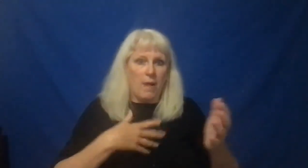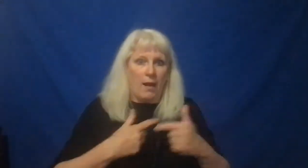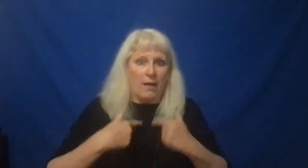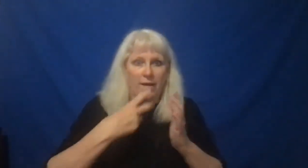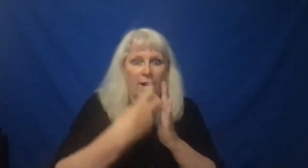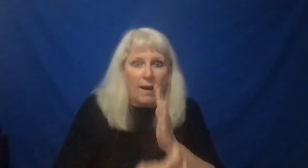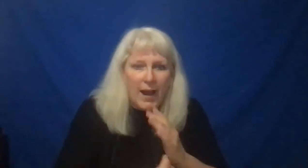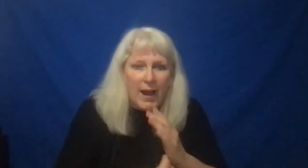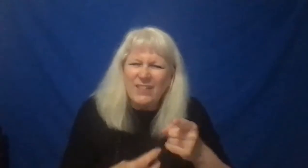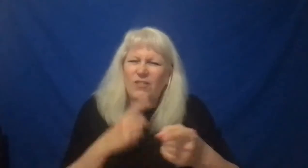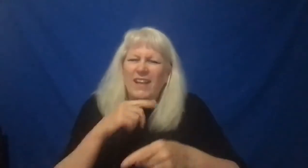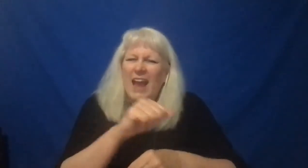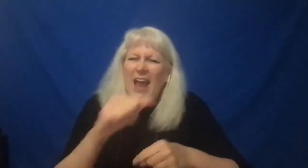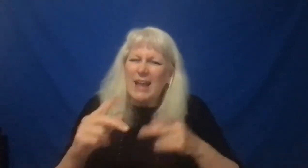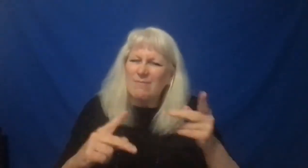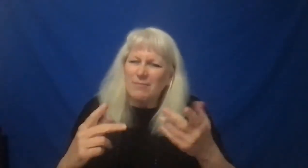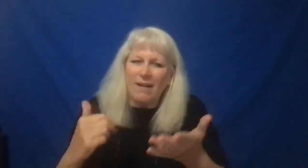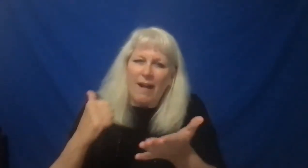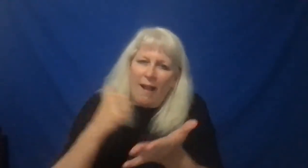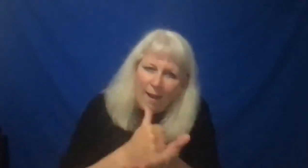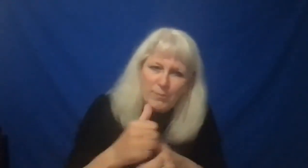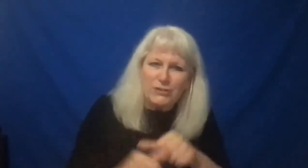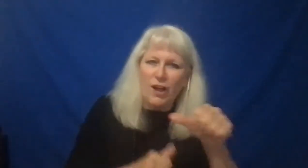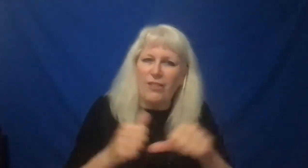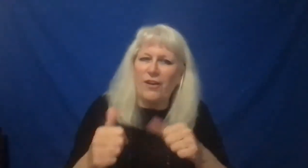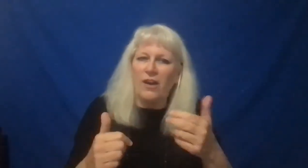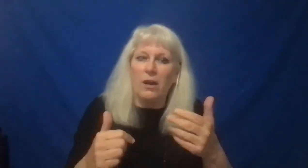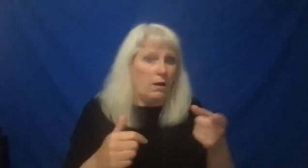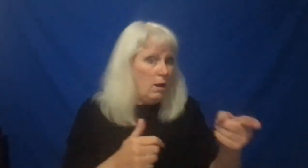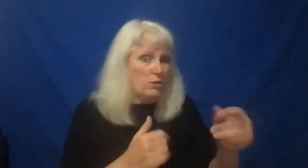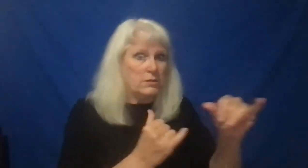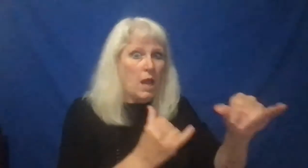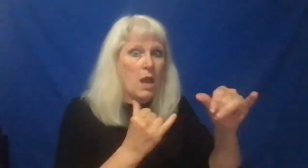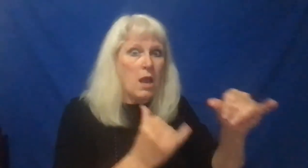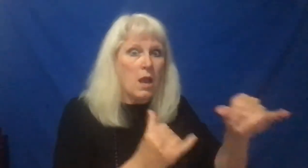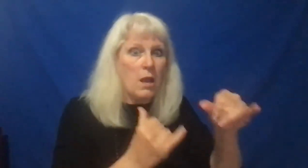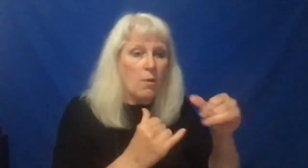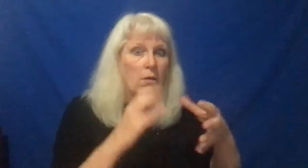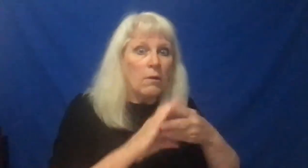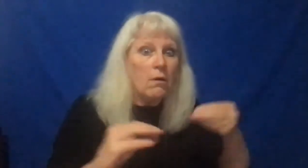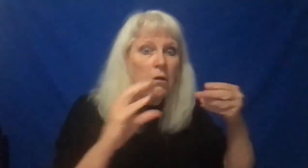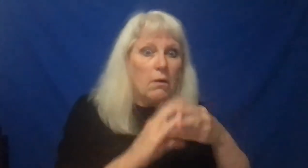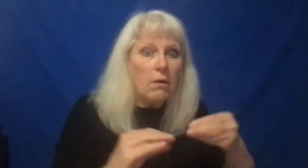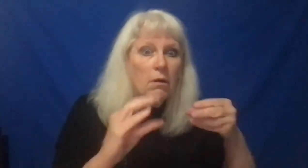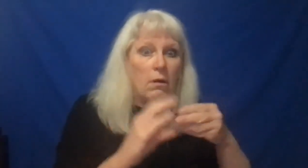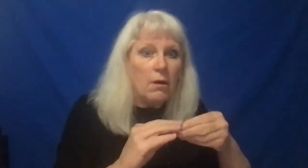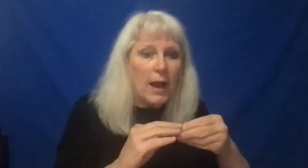sufferers, talking to each other, assuring the vision of the co-founders that it would be carried